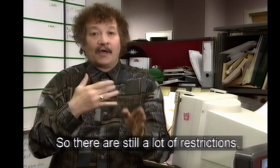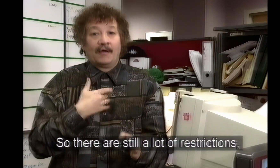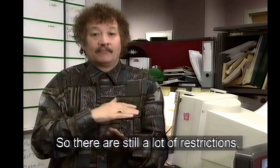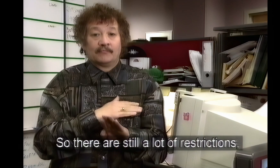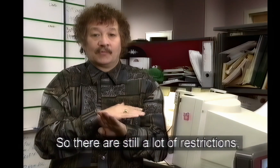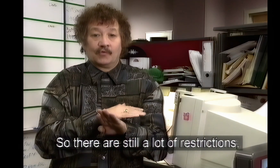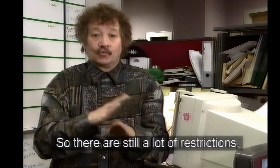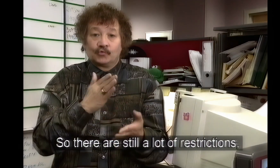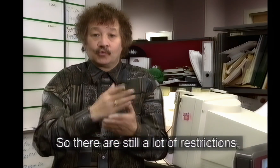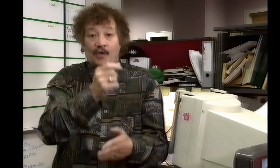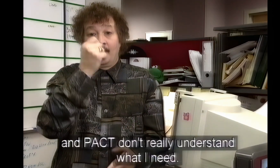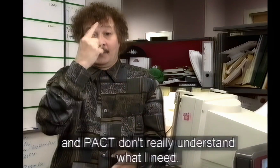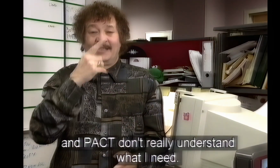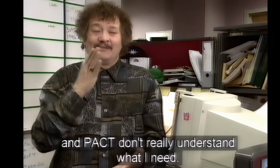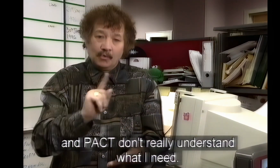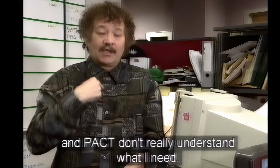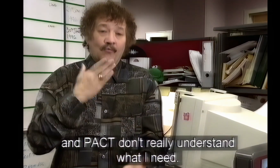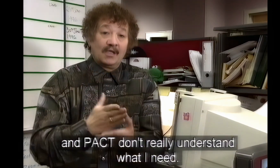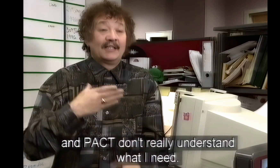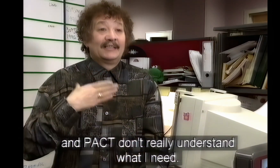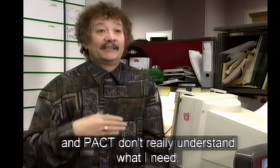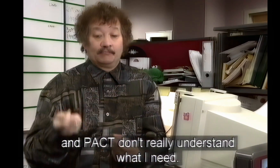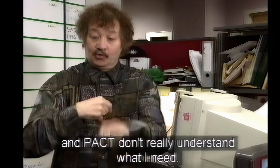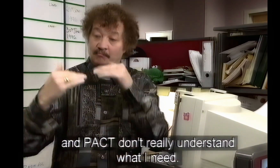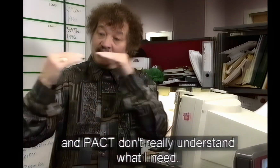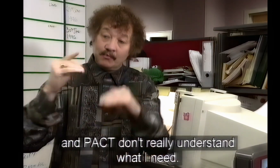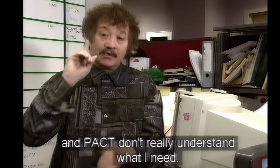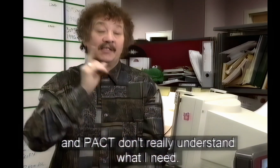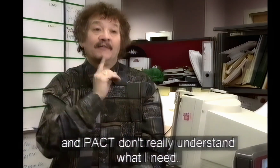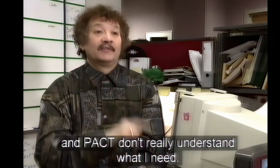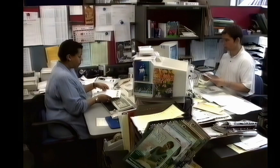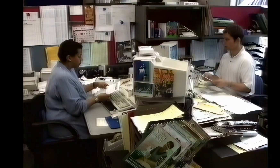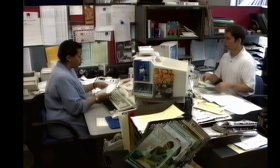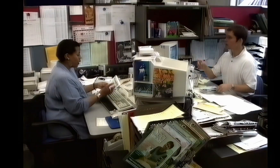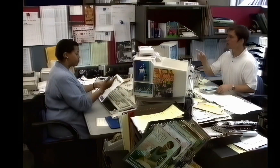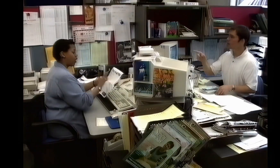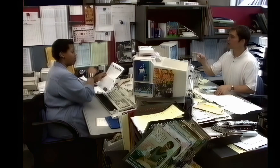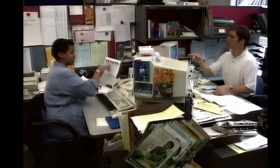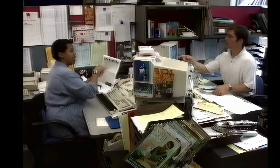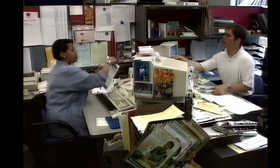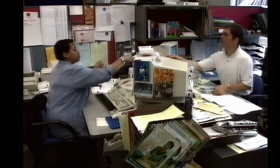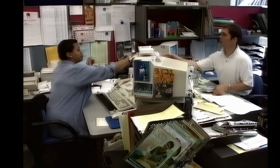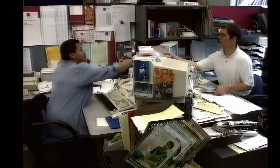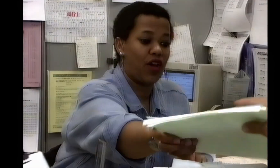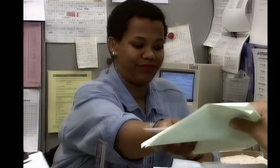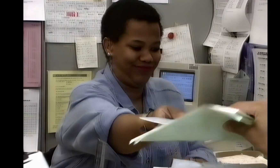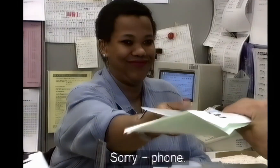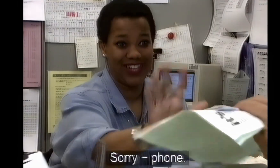really understand what it is that I need to be able to work on a par with hearing people. Perhaps you'd like to follow it up.